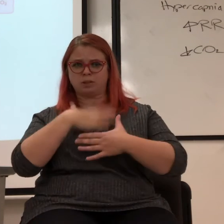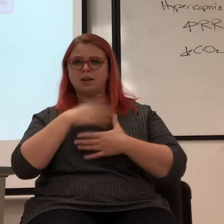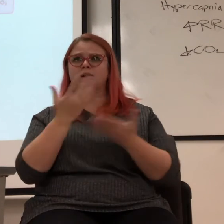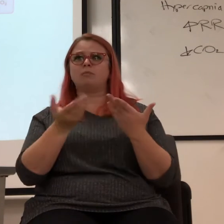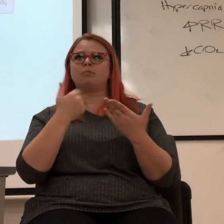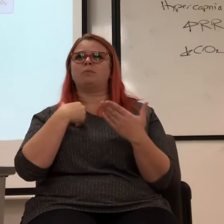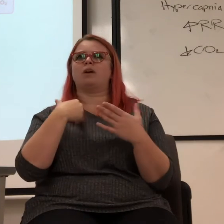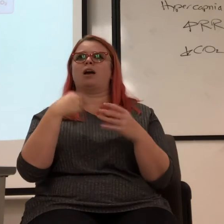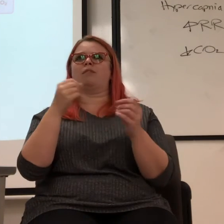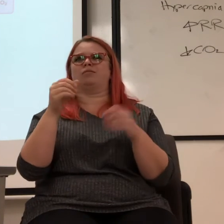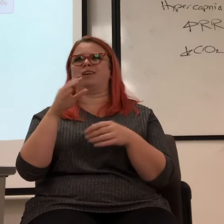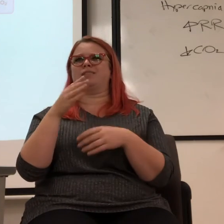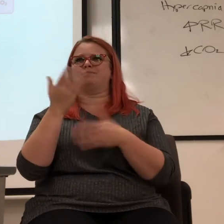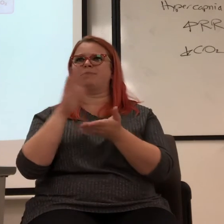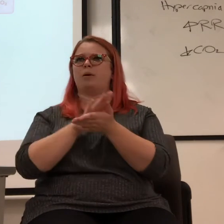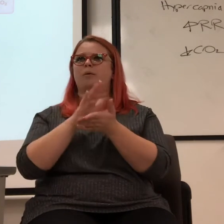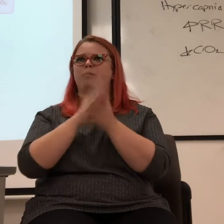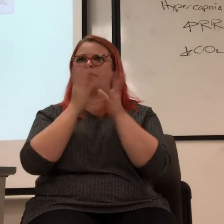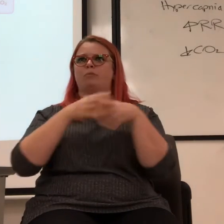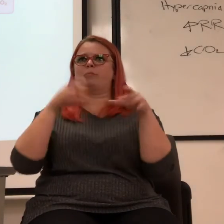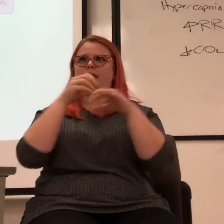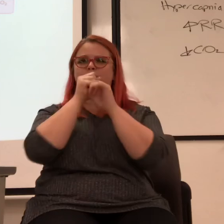help get their CO2 levels back up.